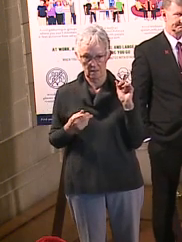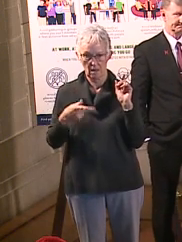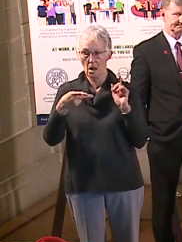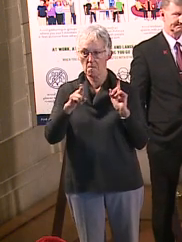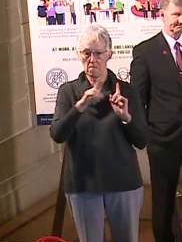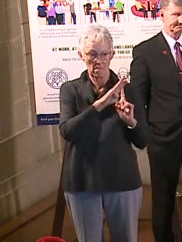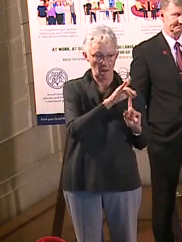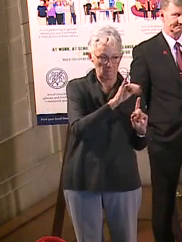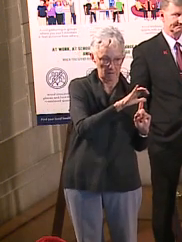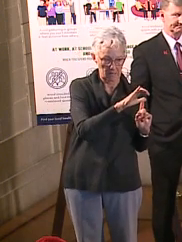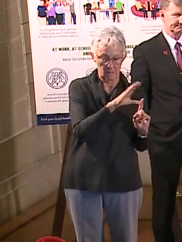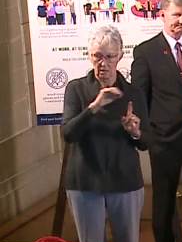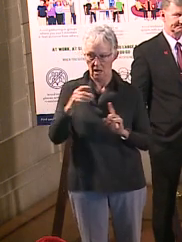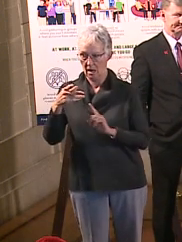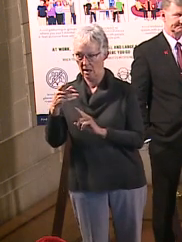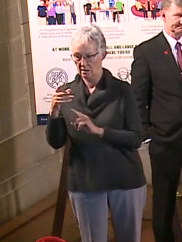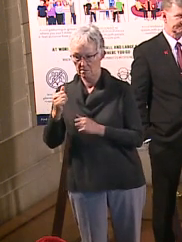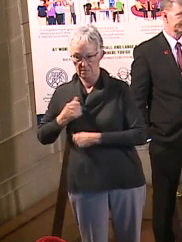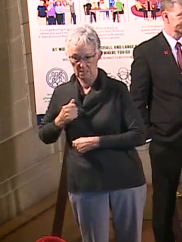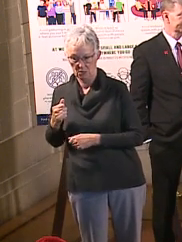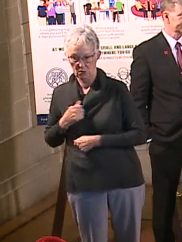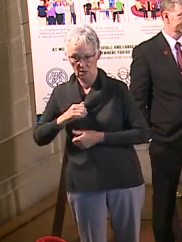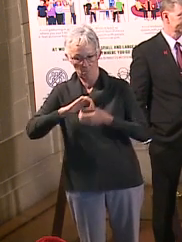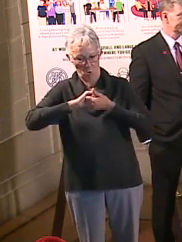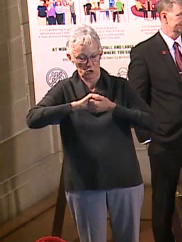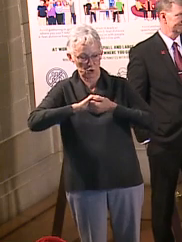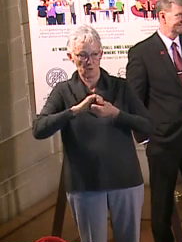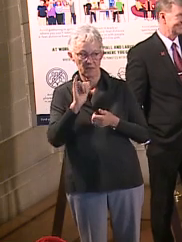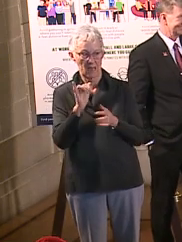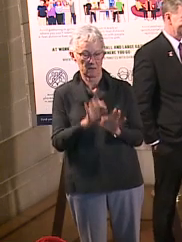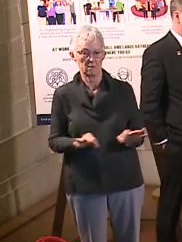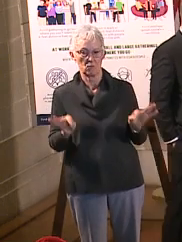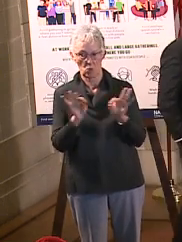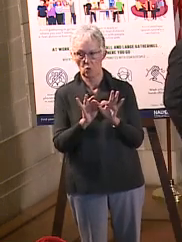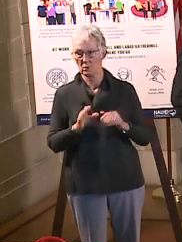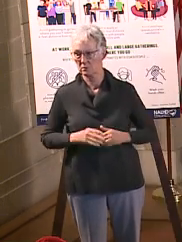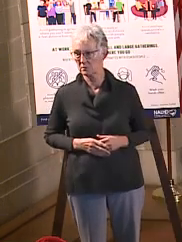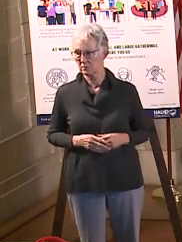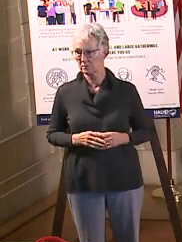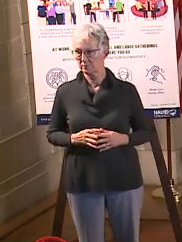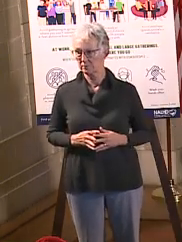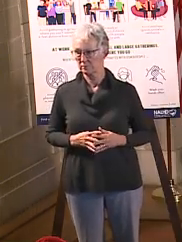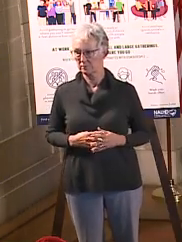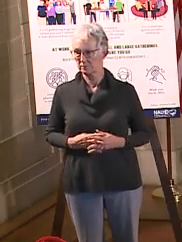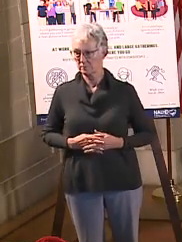got that I don't think other communities can match. So with that, Taylor, I'm going to turn it back over to you and President Carter.